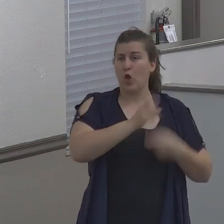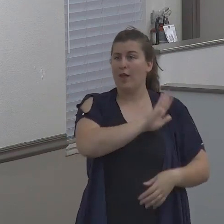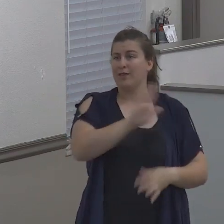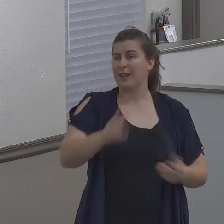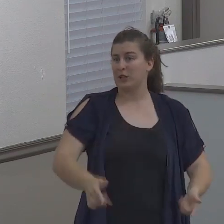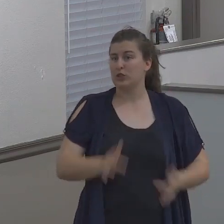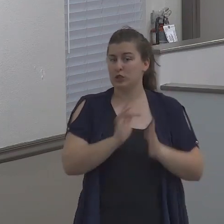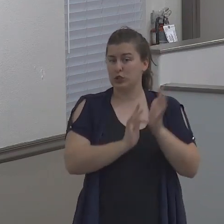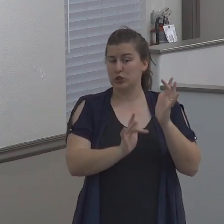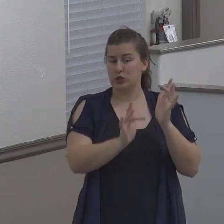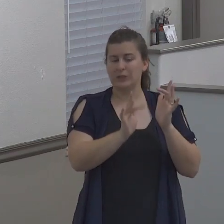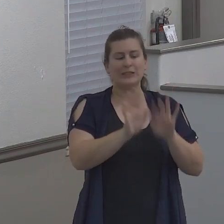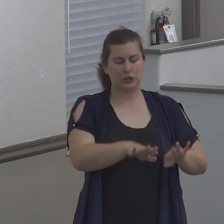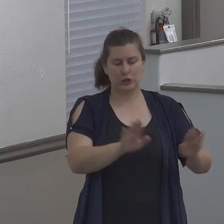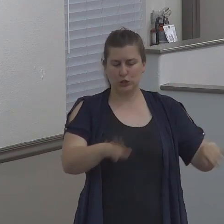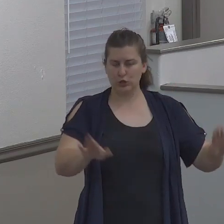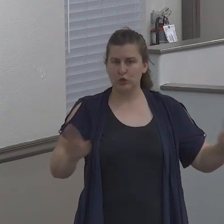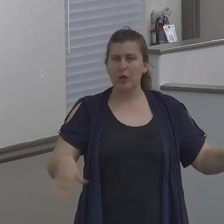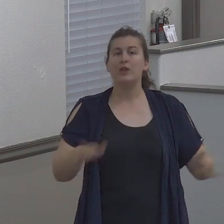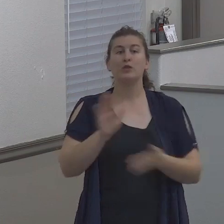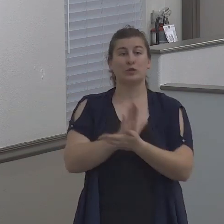parents have lost control of their children.